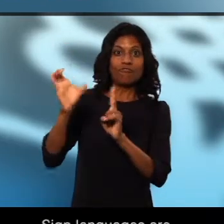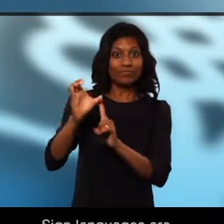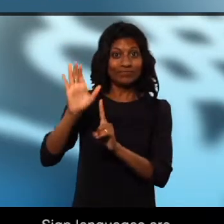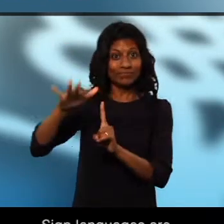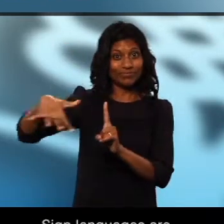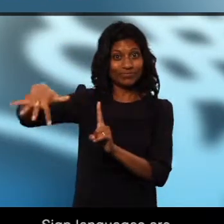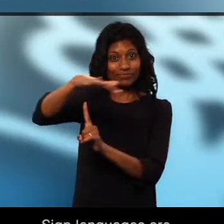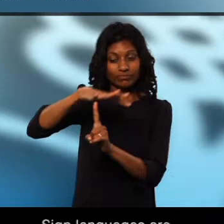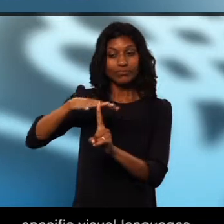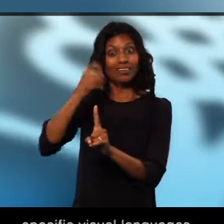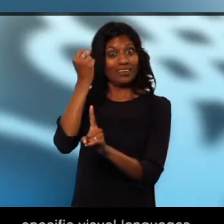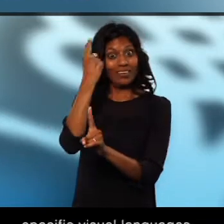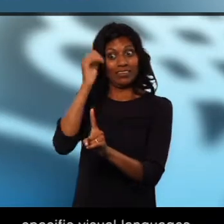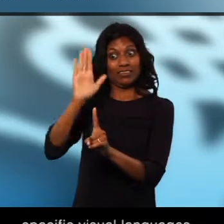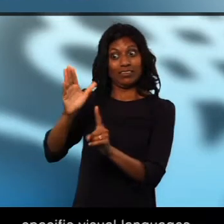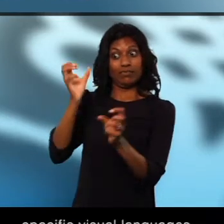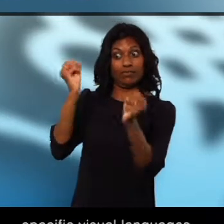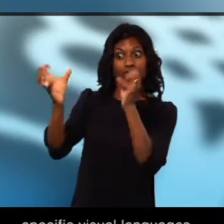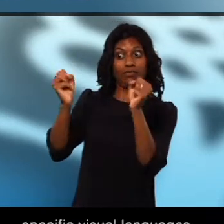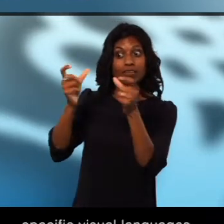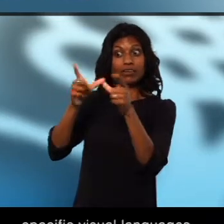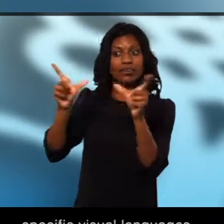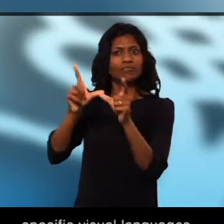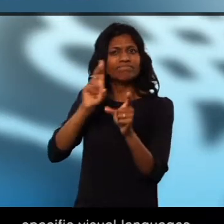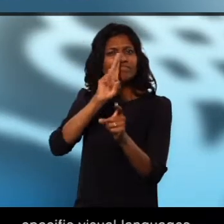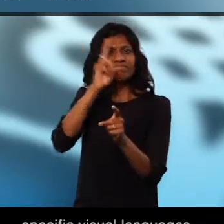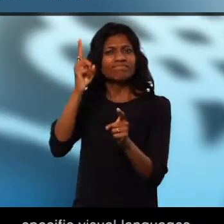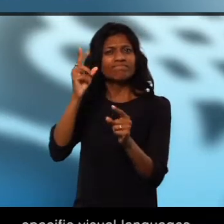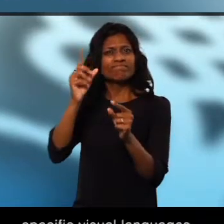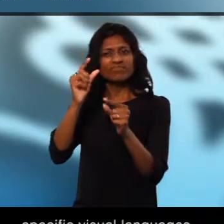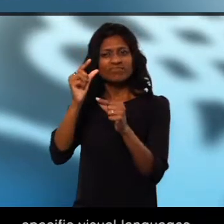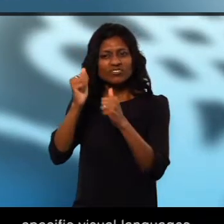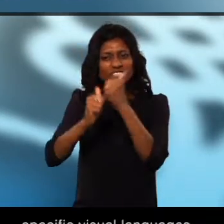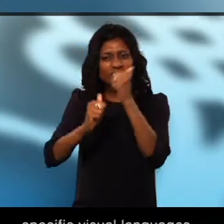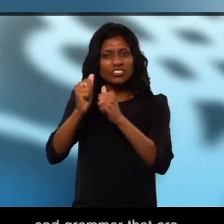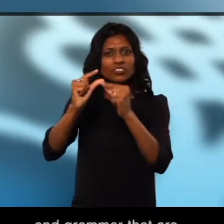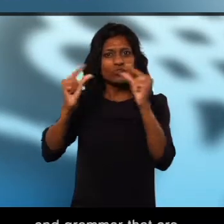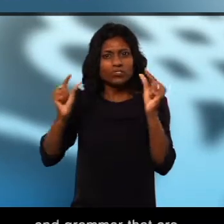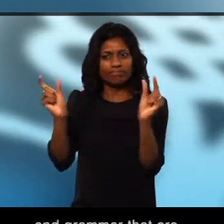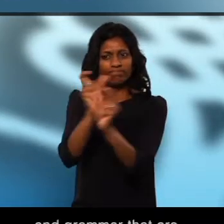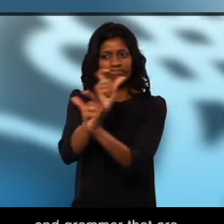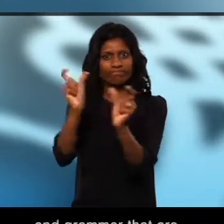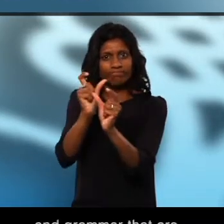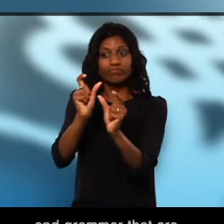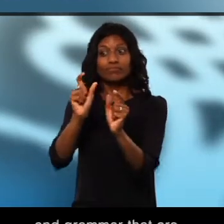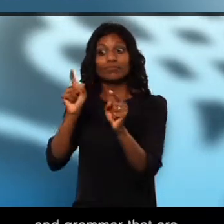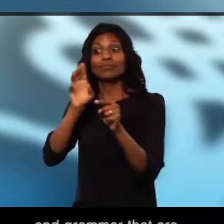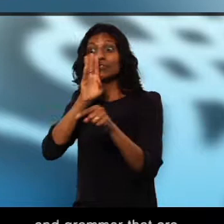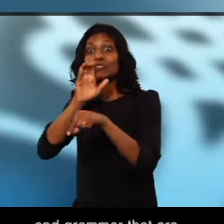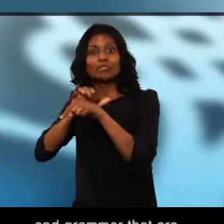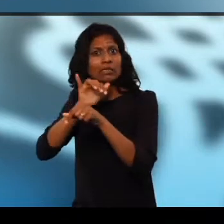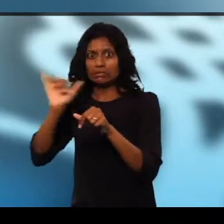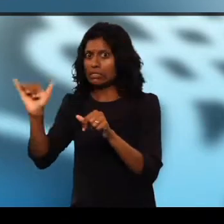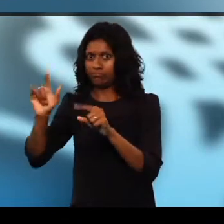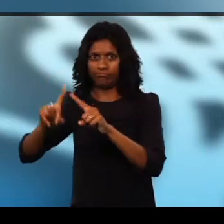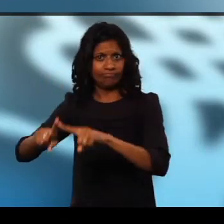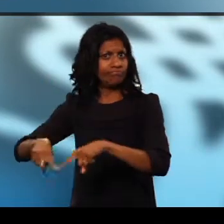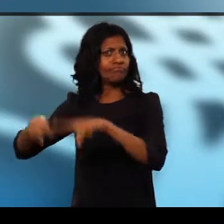and culturally specific visual languages with unique syntax and grammar that are distinct from written and spoken